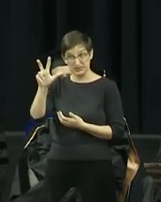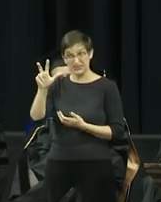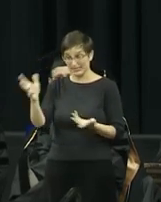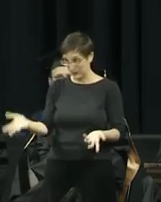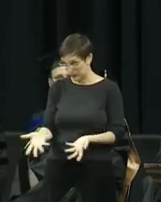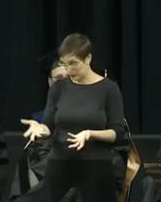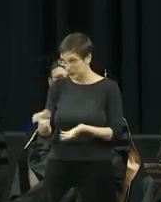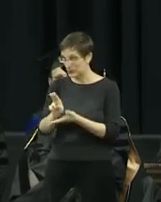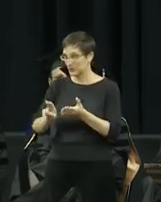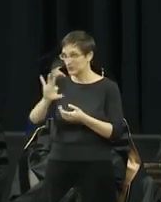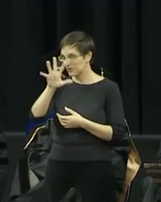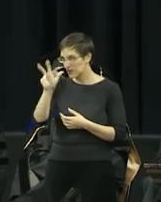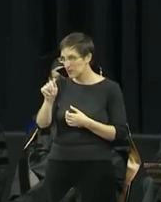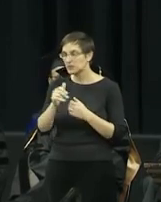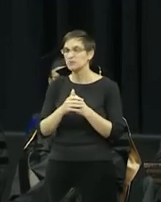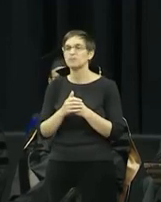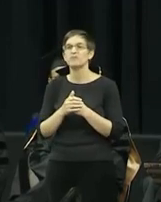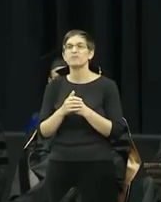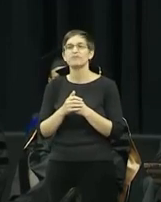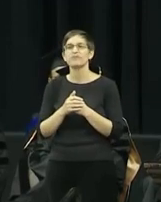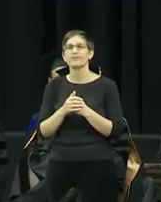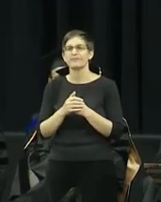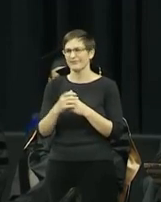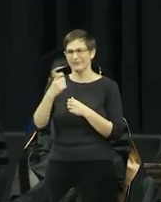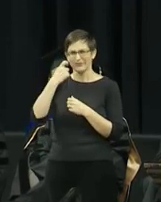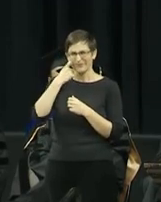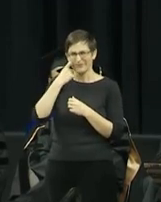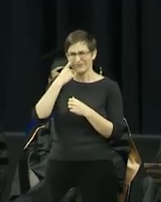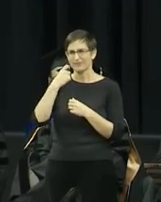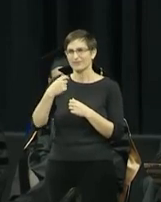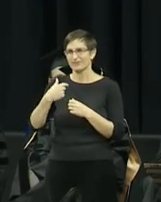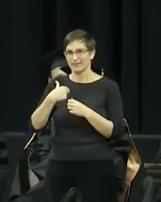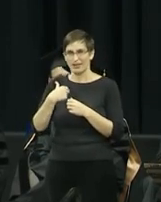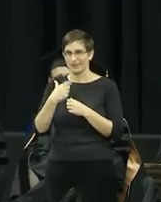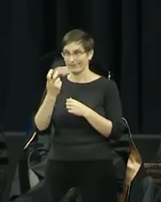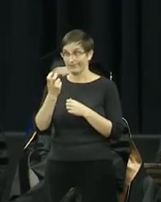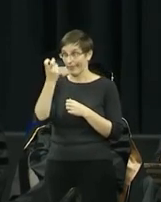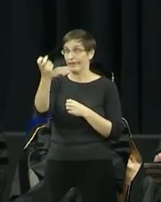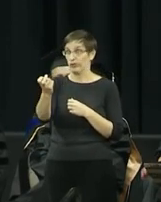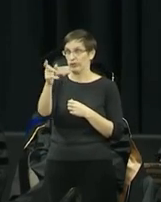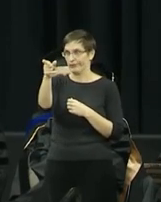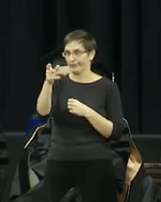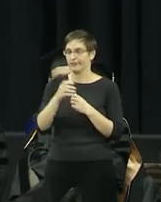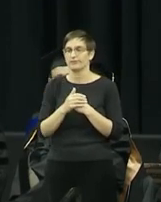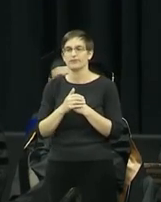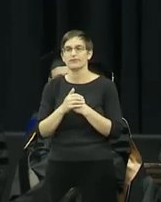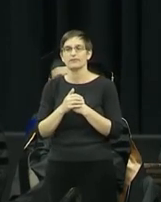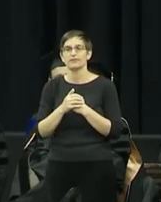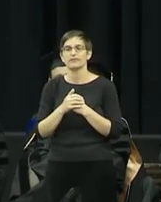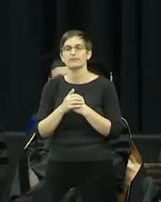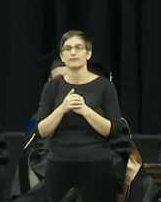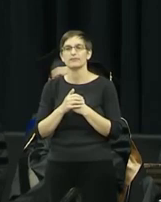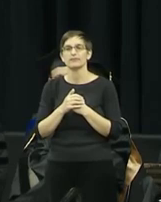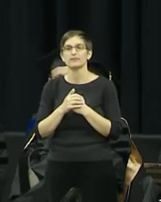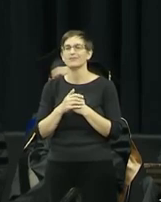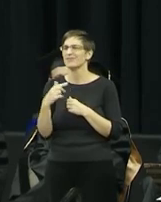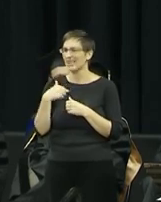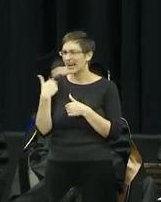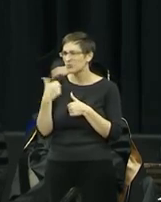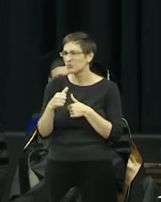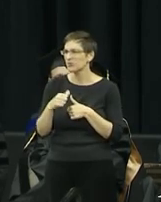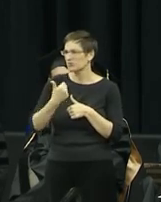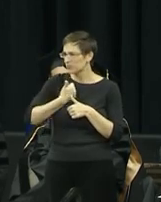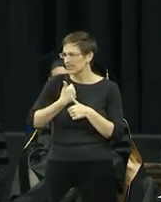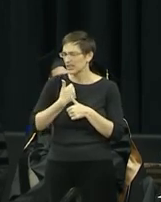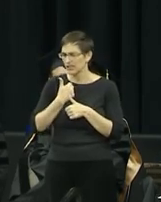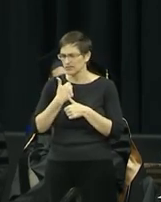of Iowa, I was very recently in your place. I remember the questions that I